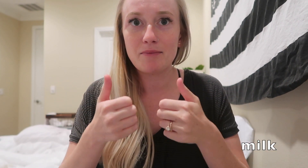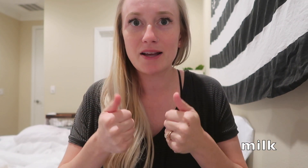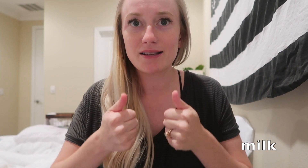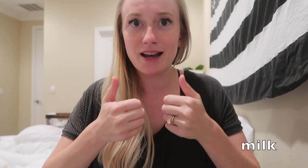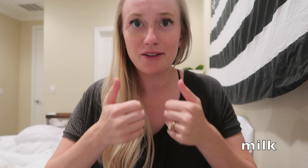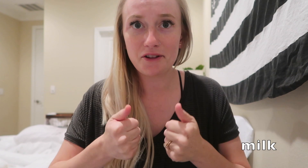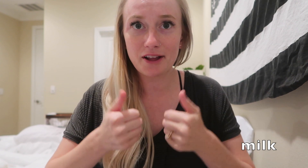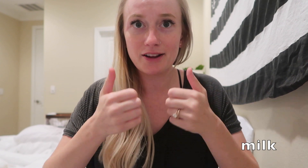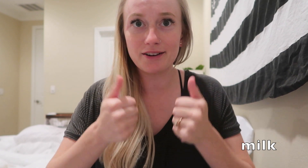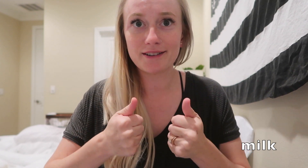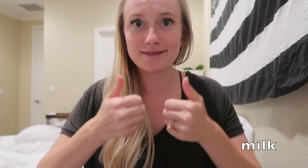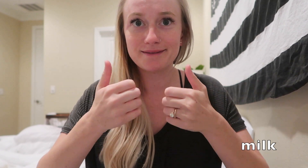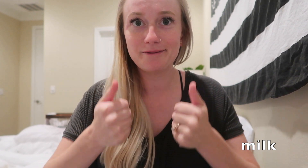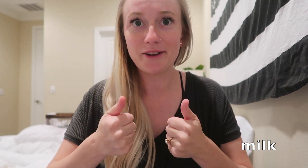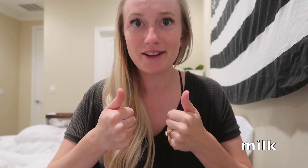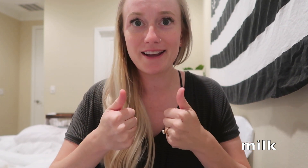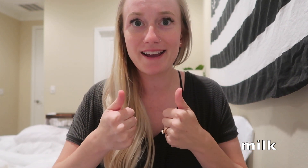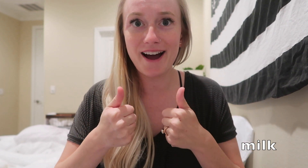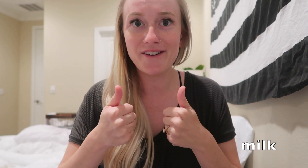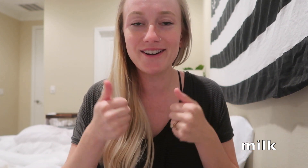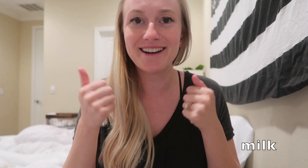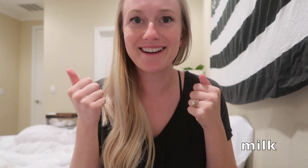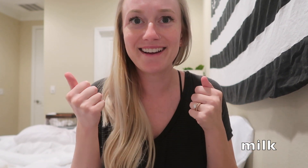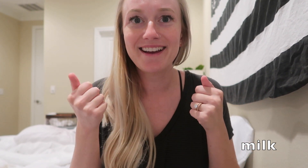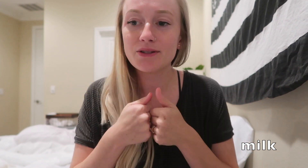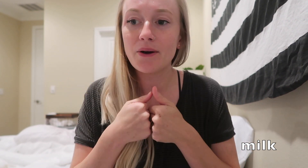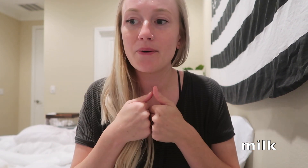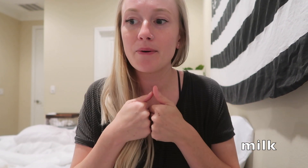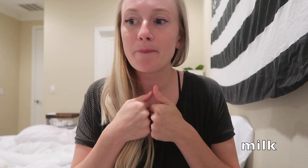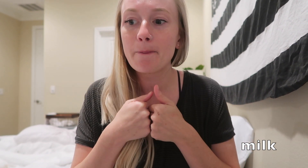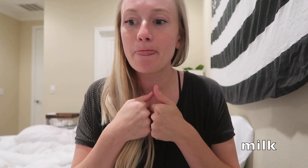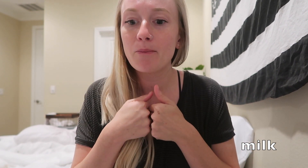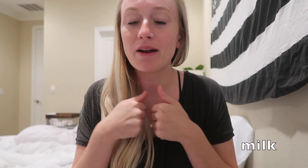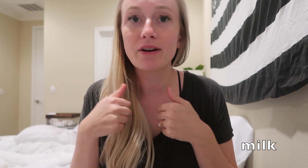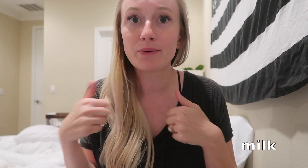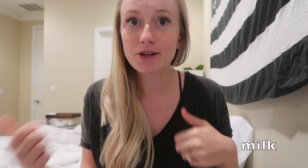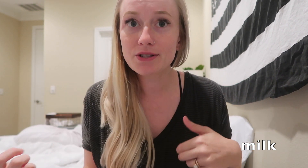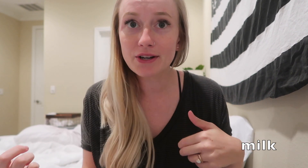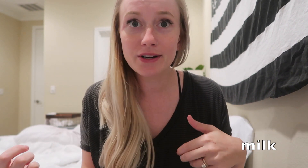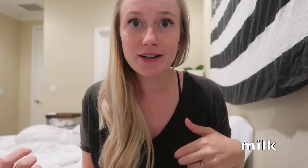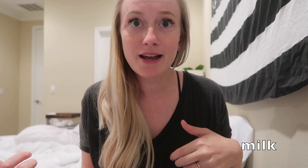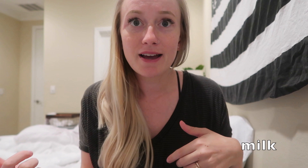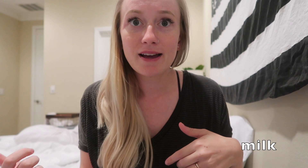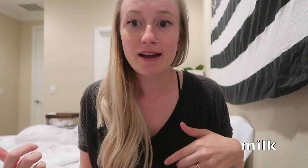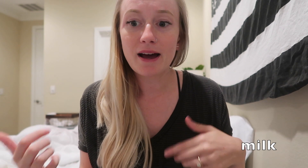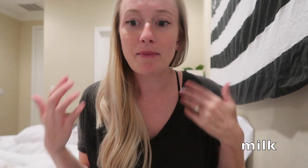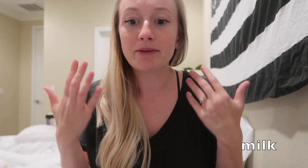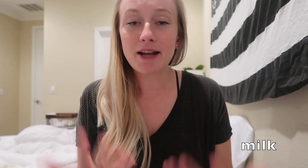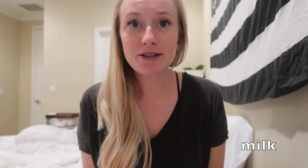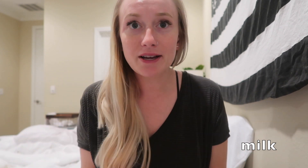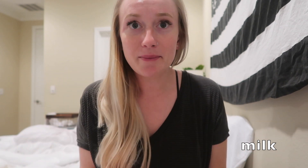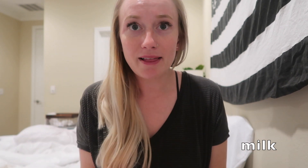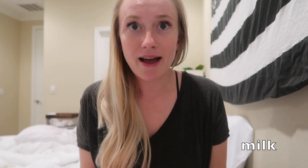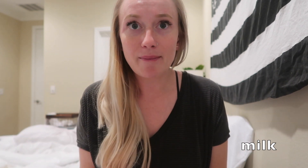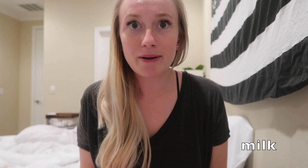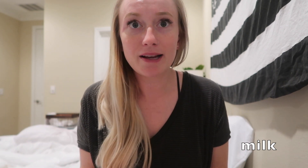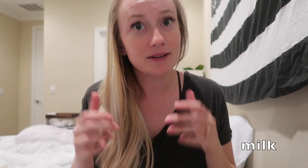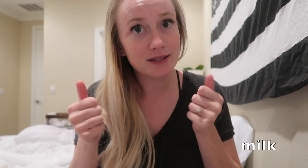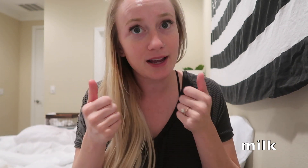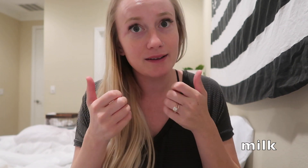Makes it kind of look like you're milking a cow. So whenever I would nurse her, I would lay her down on my lap and I'd say,